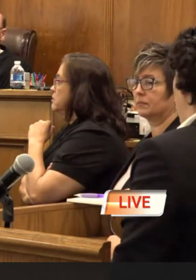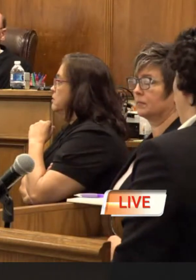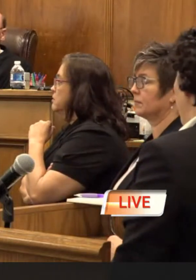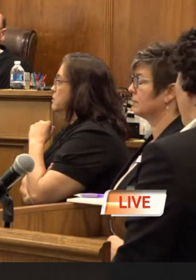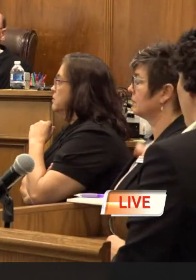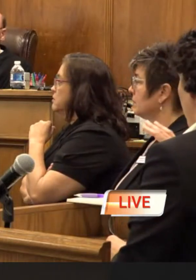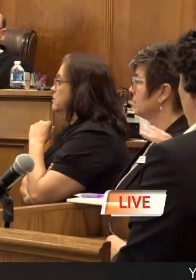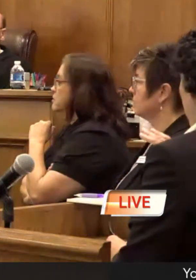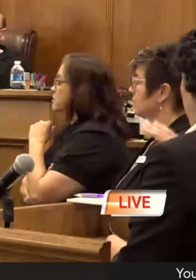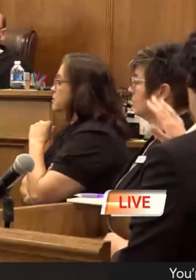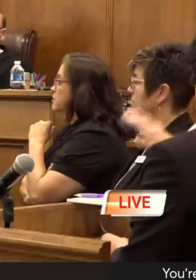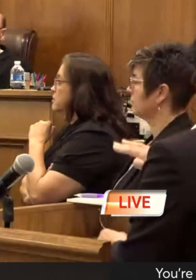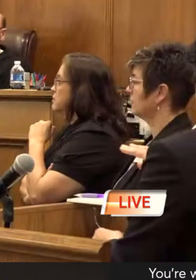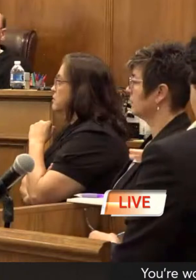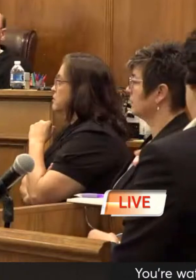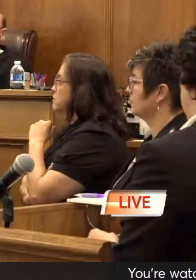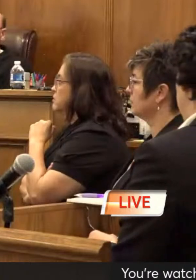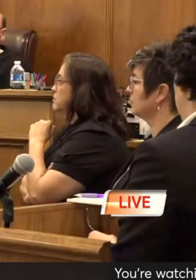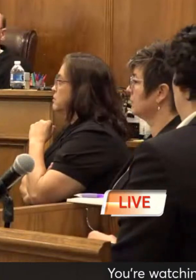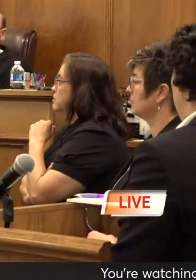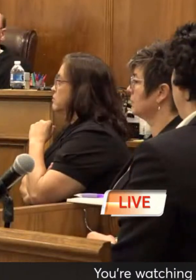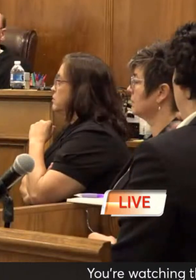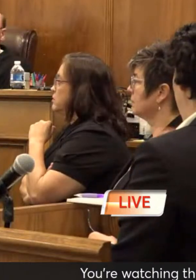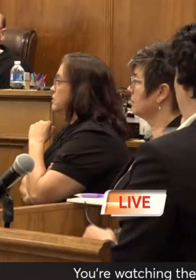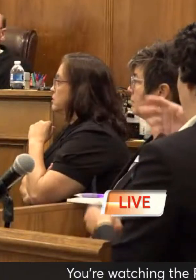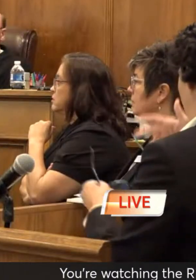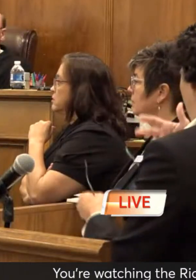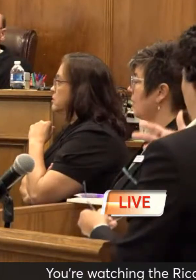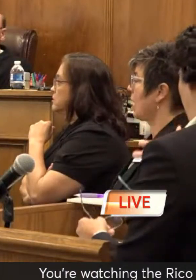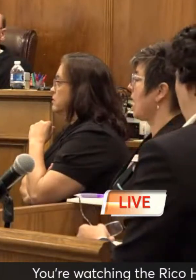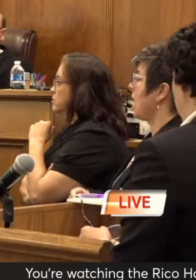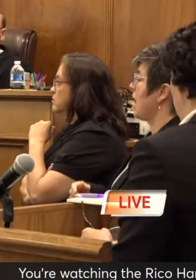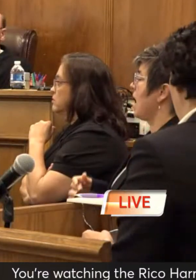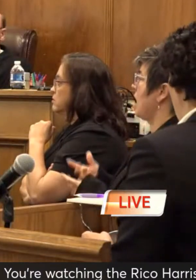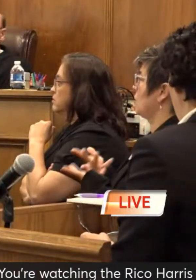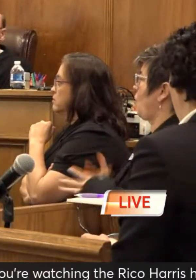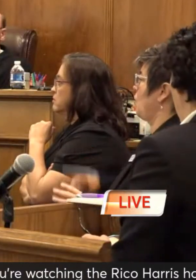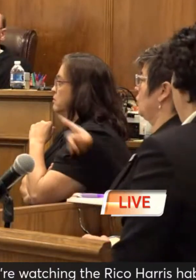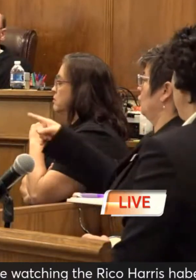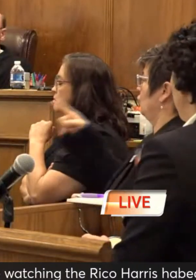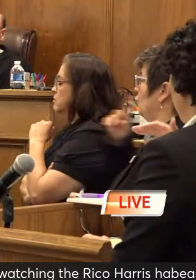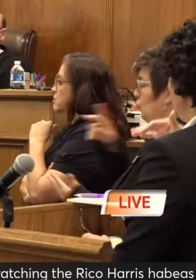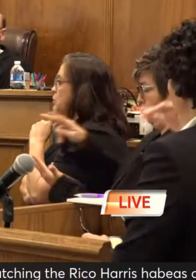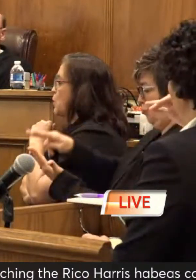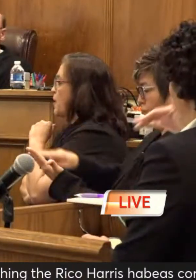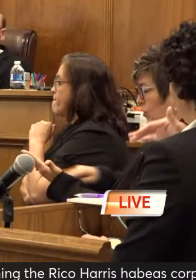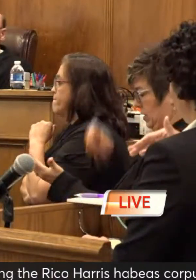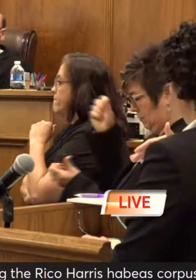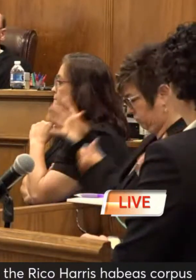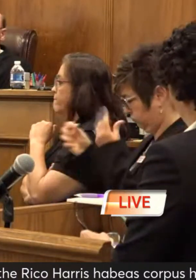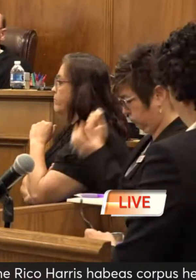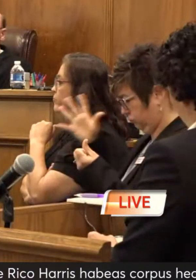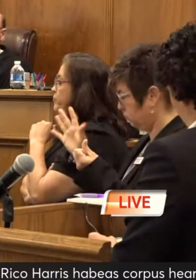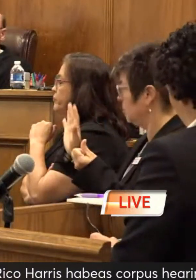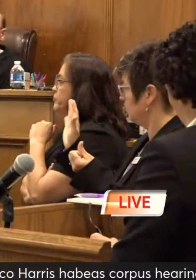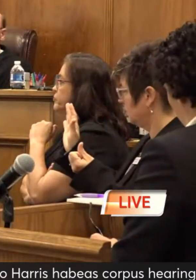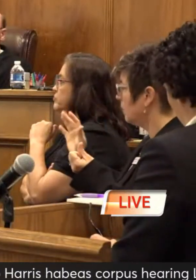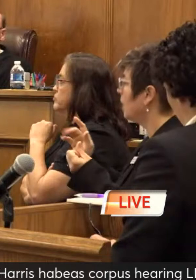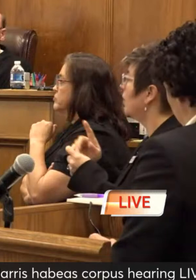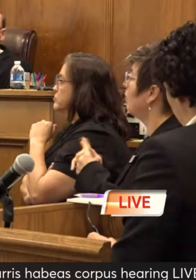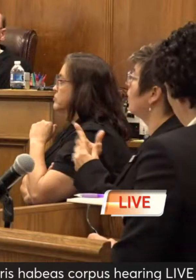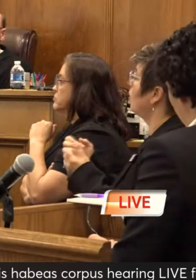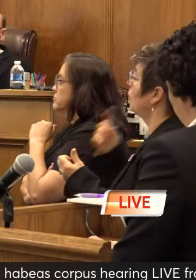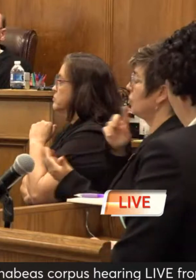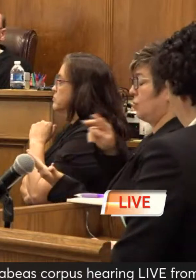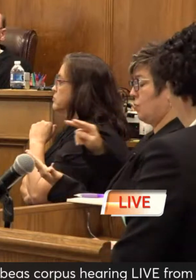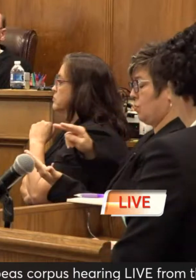So I don't want you to read that out loud. I just wanted you to take a look at that